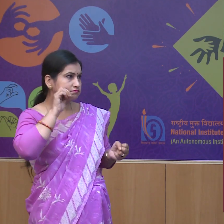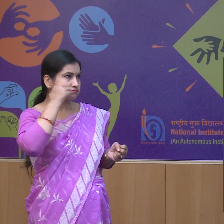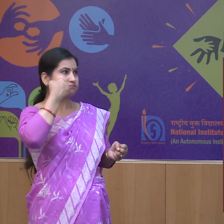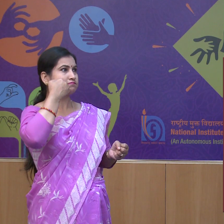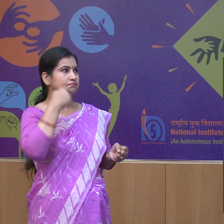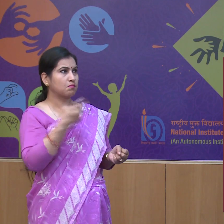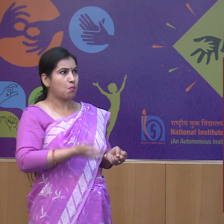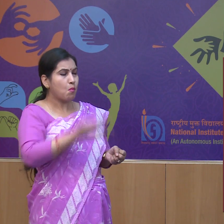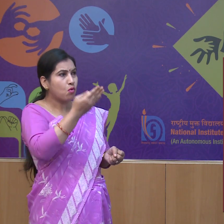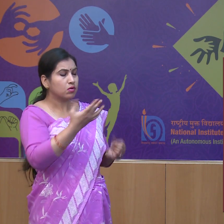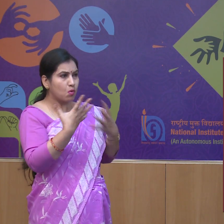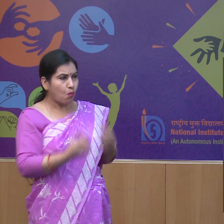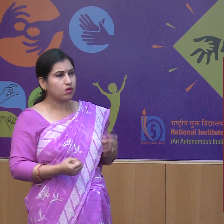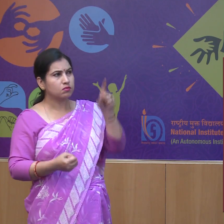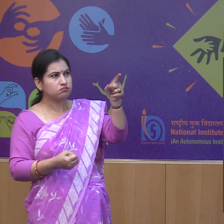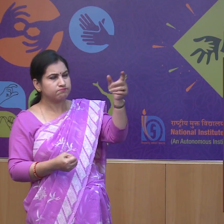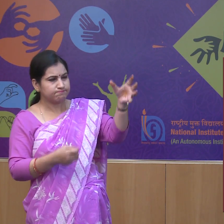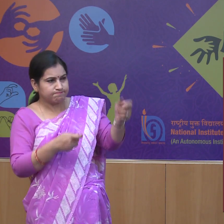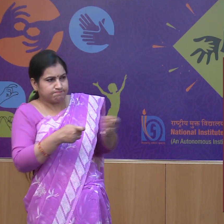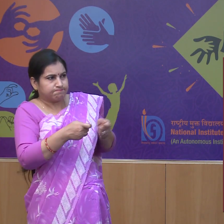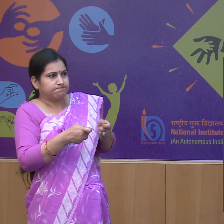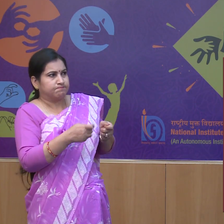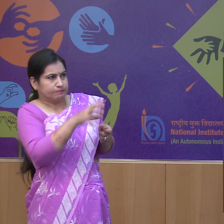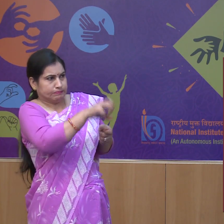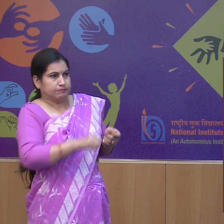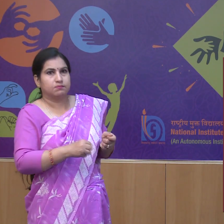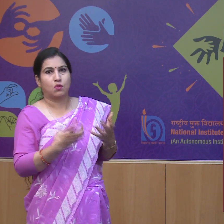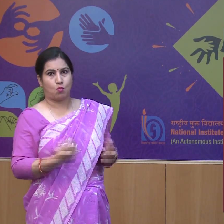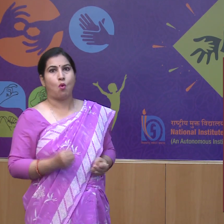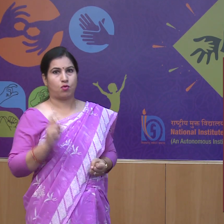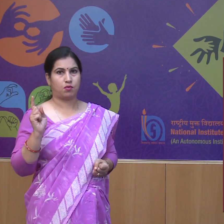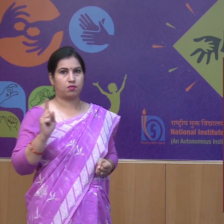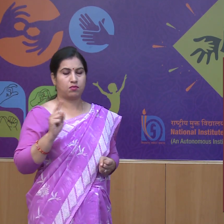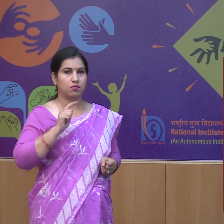and wanted to bring them under their control.